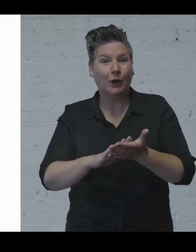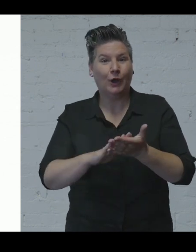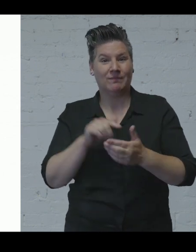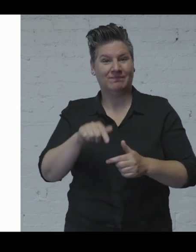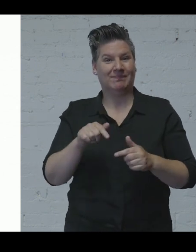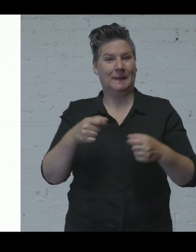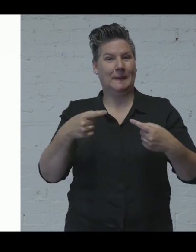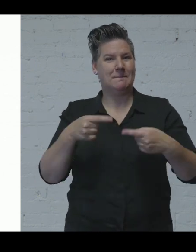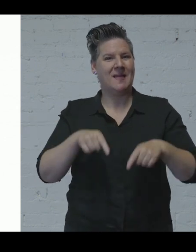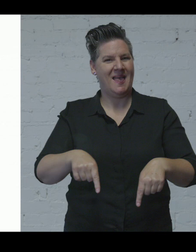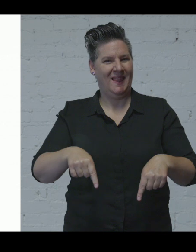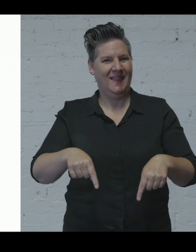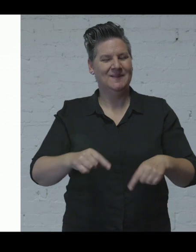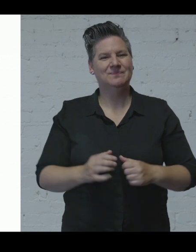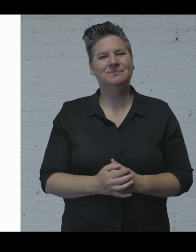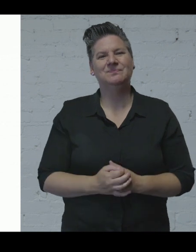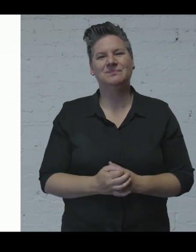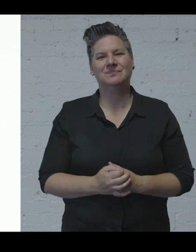with general inquiries and bookings at